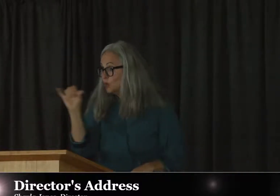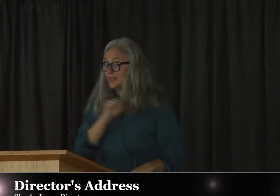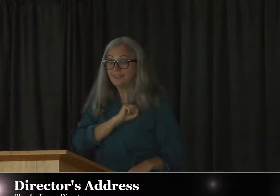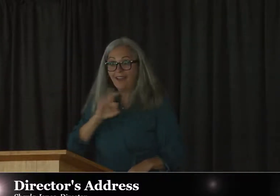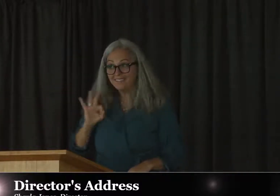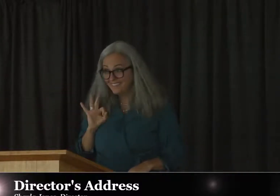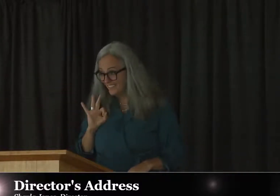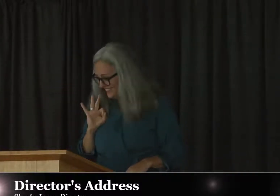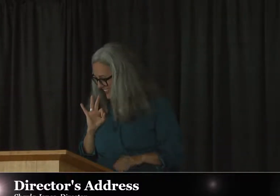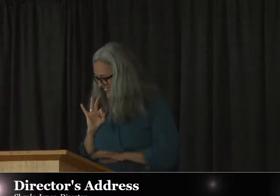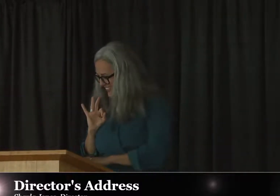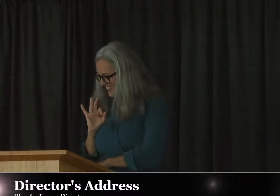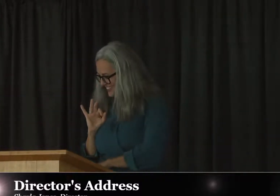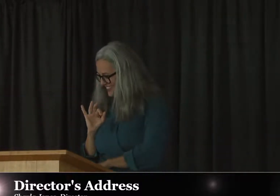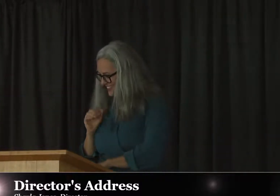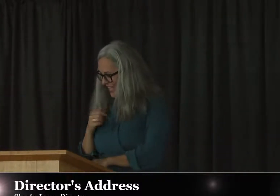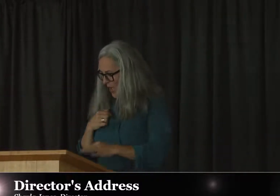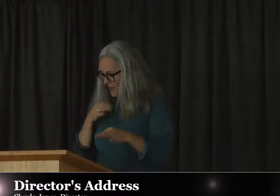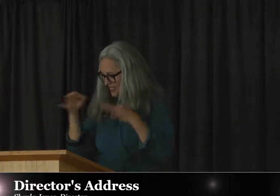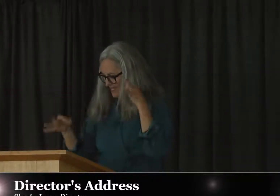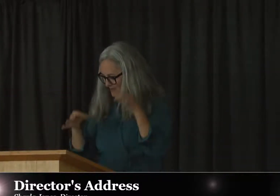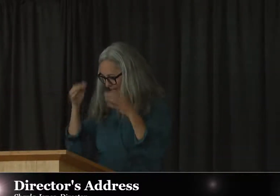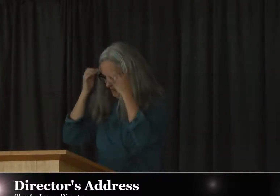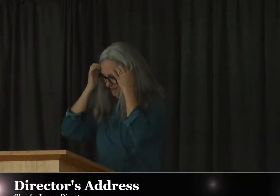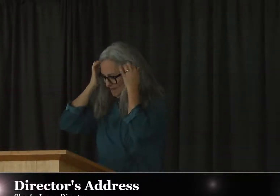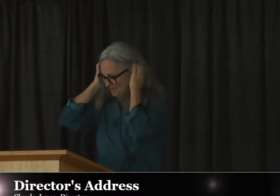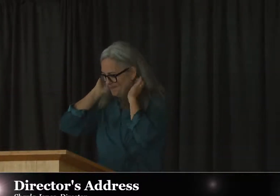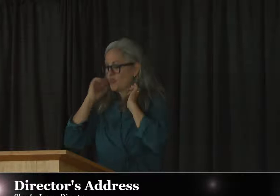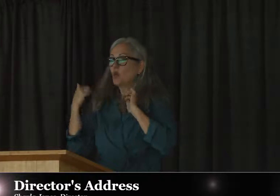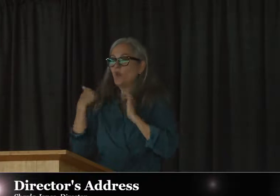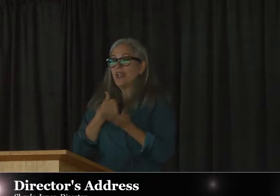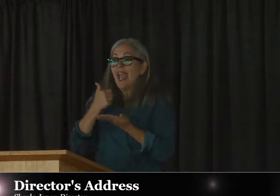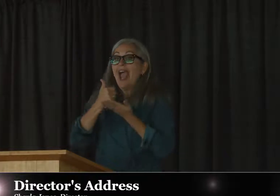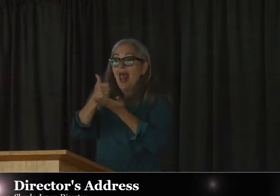And graduation today is for all of us as well.